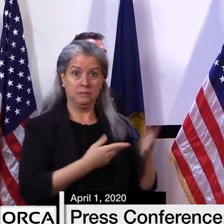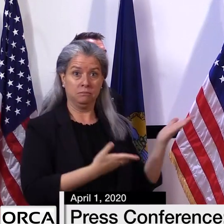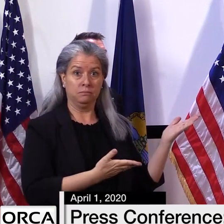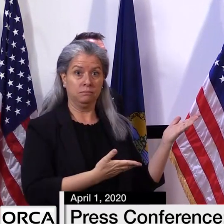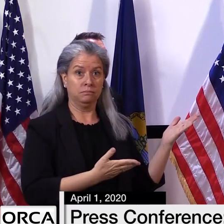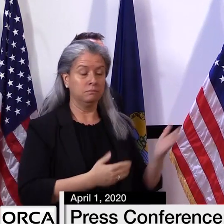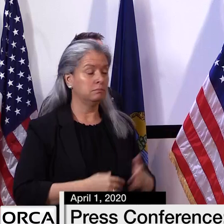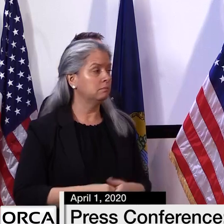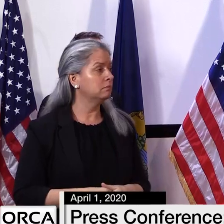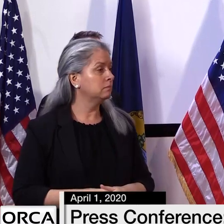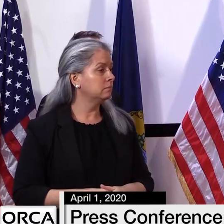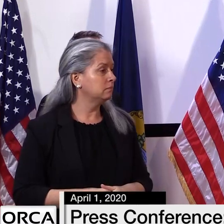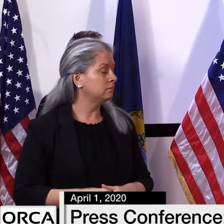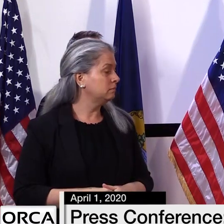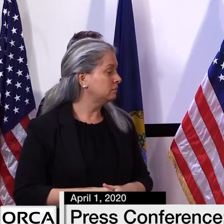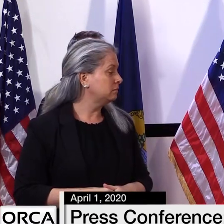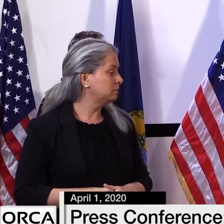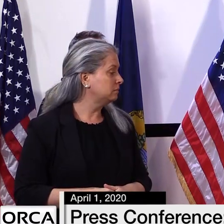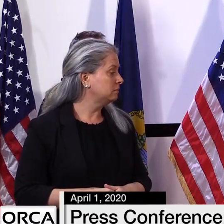out.